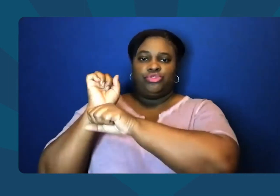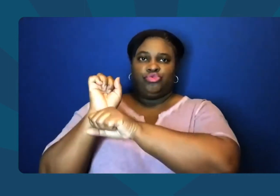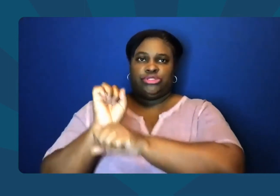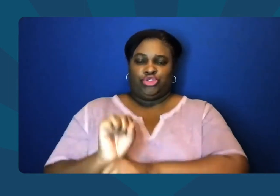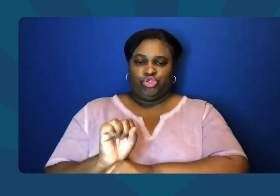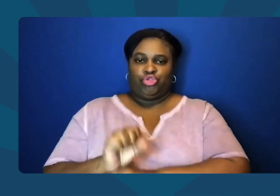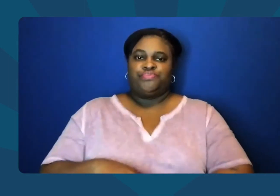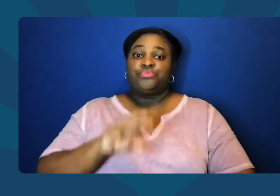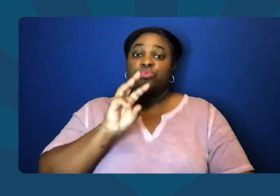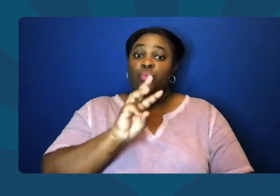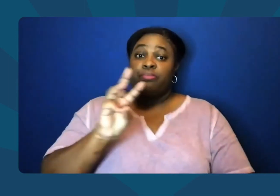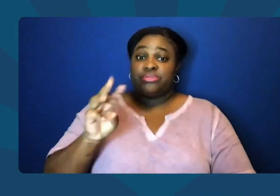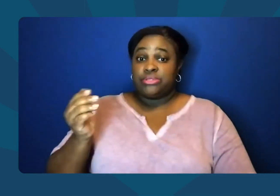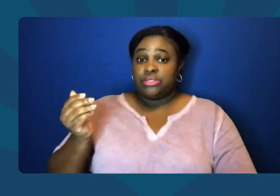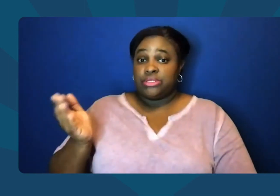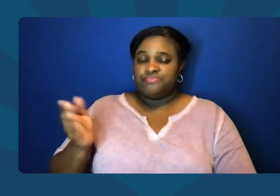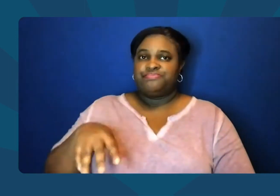Campaign funding traditional.